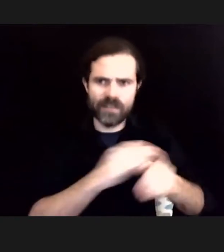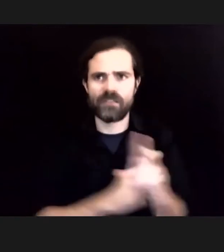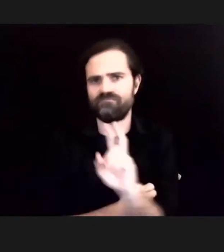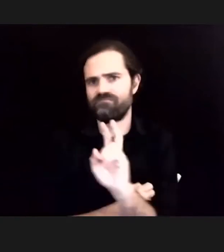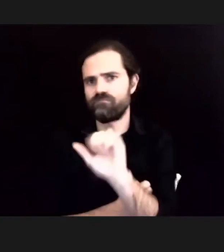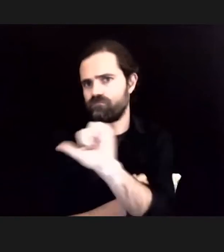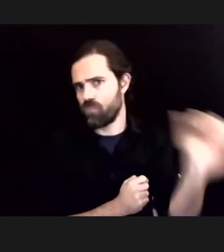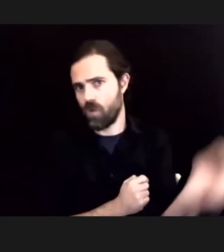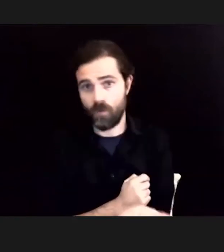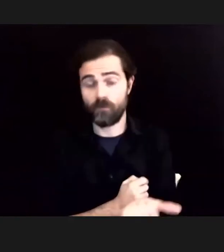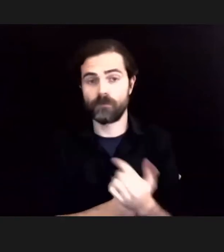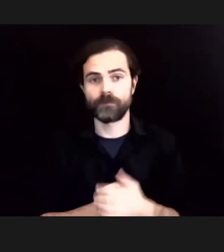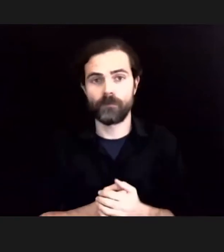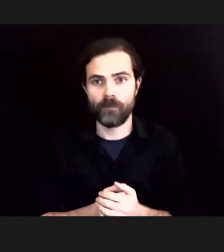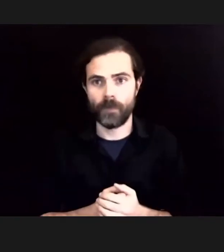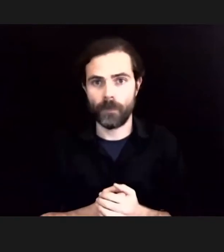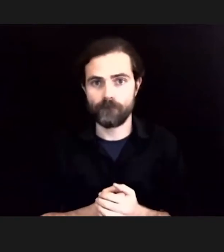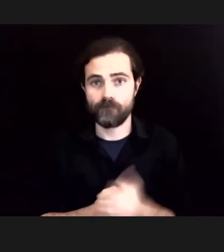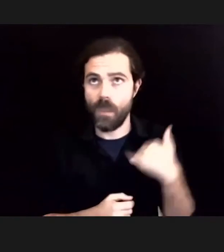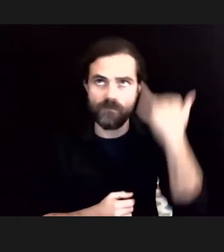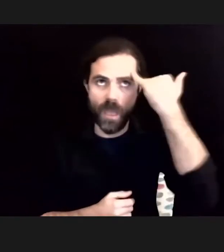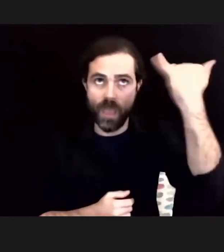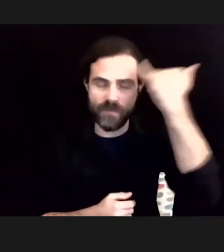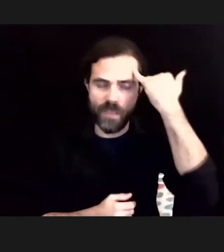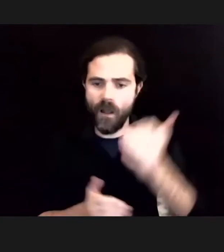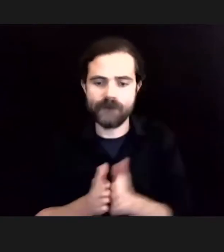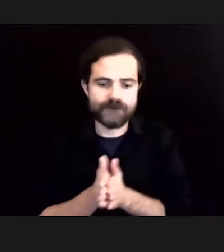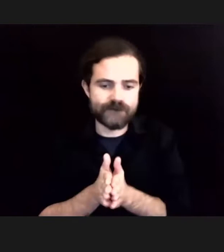been the engine of our work in Brussels and across Europe.